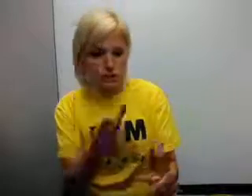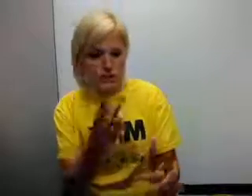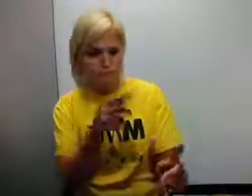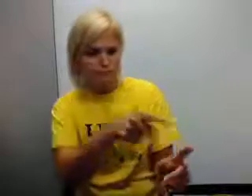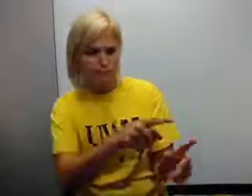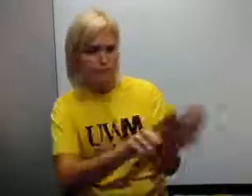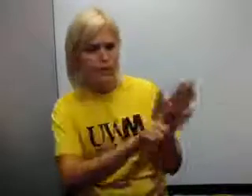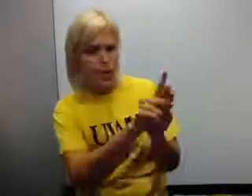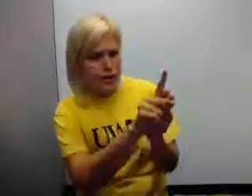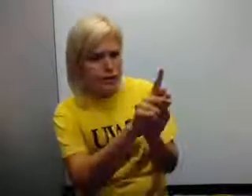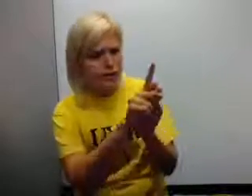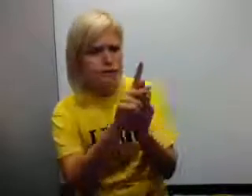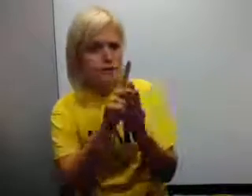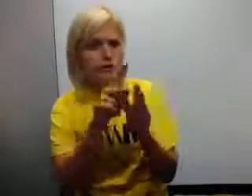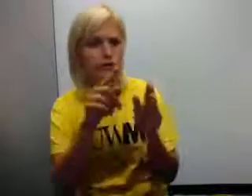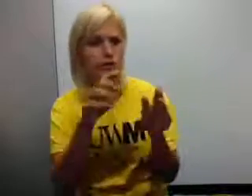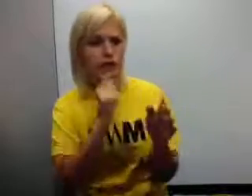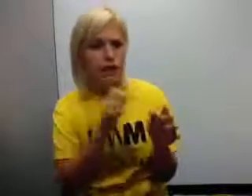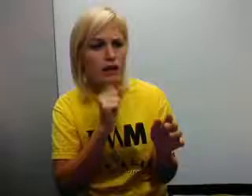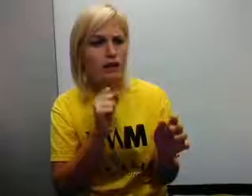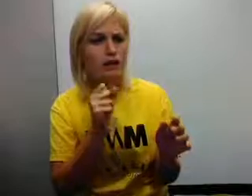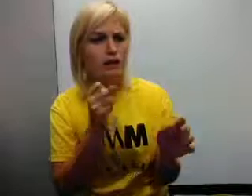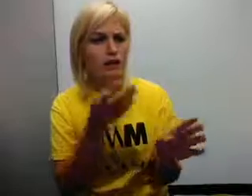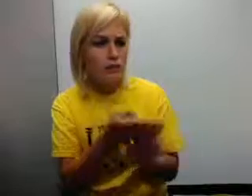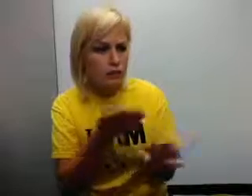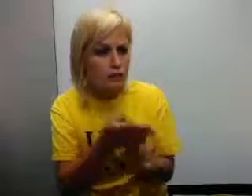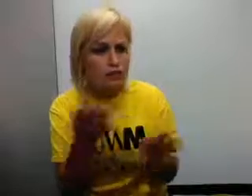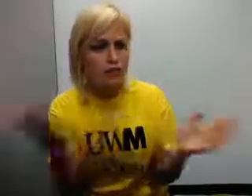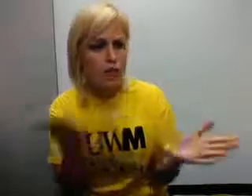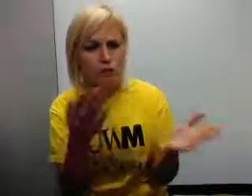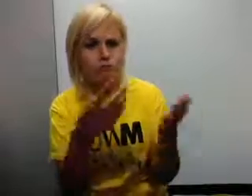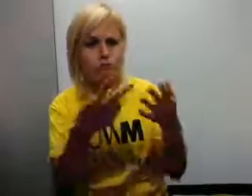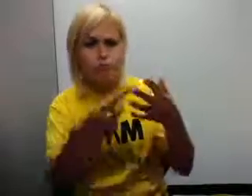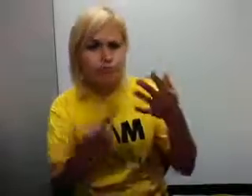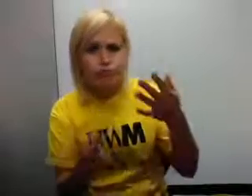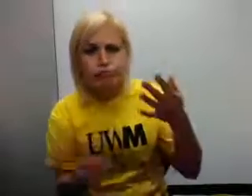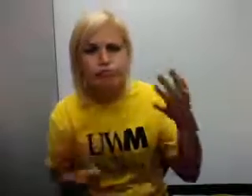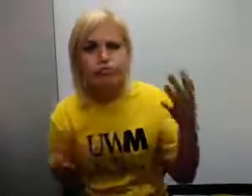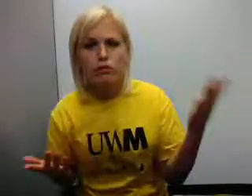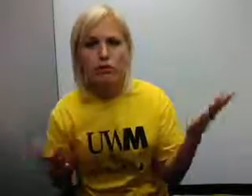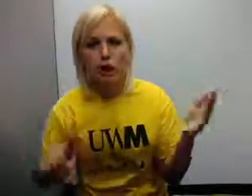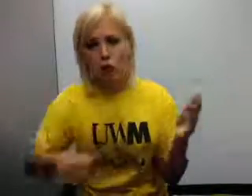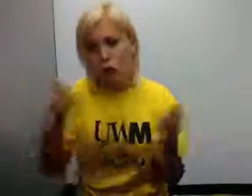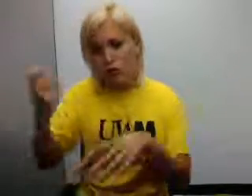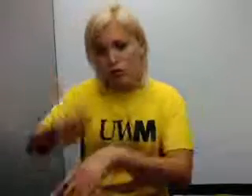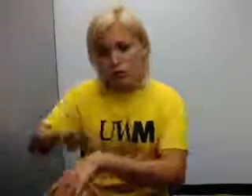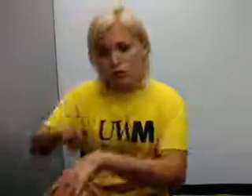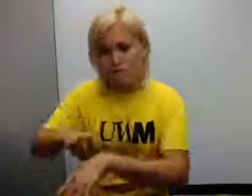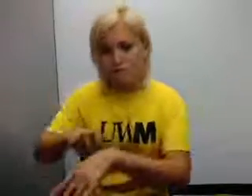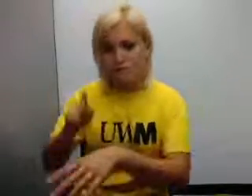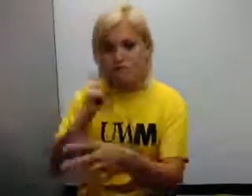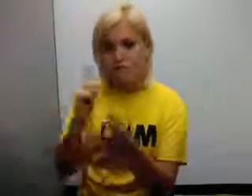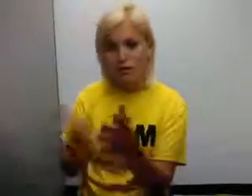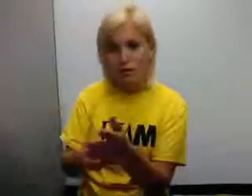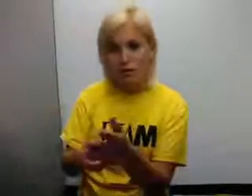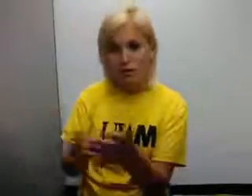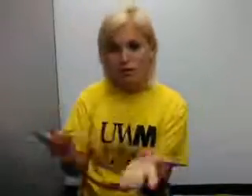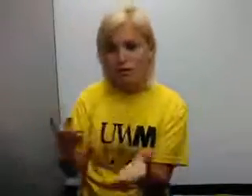then their ages, their occupations, and so on. At other times, it will be better to describe the first